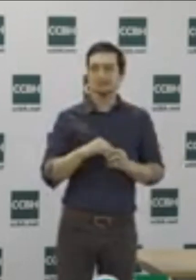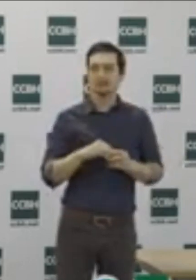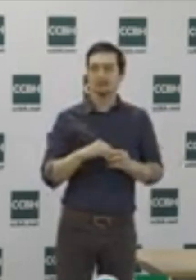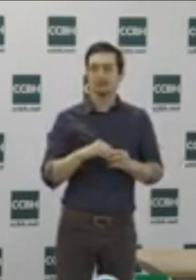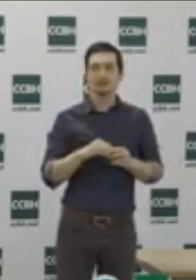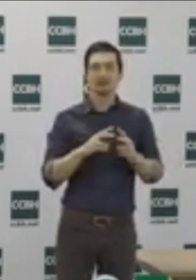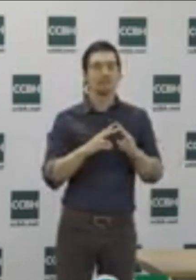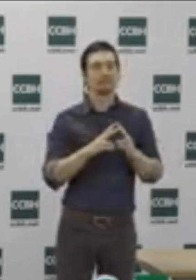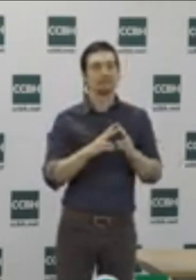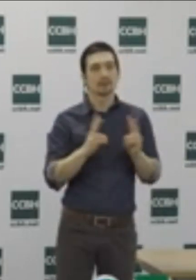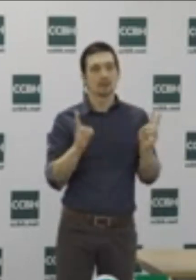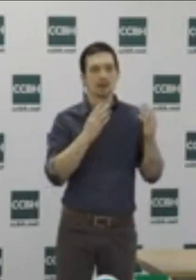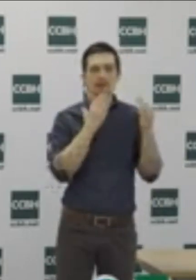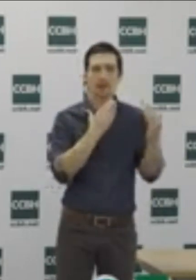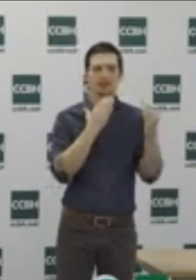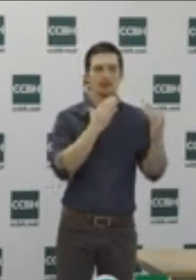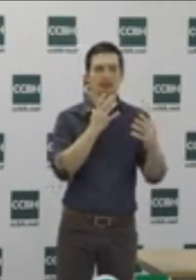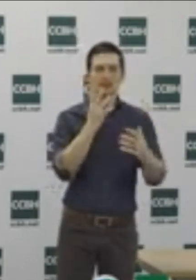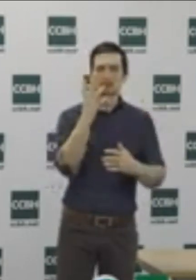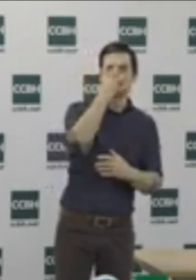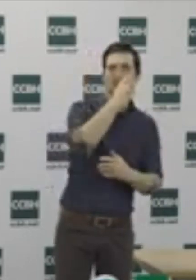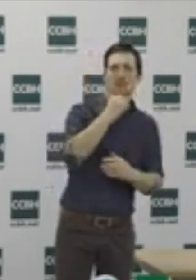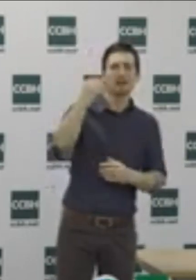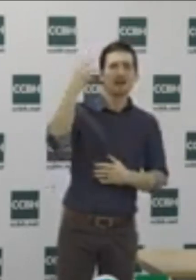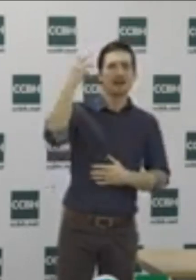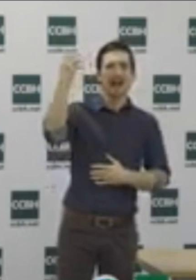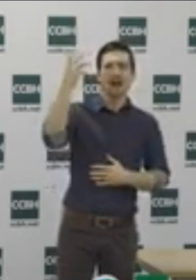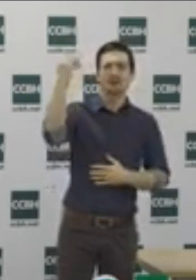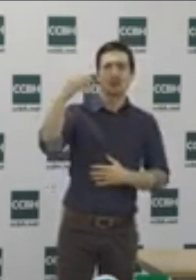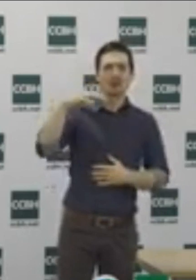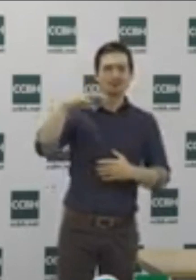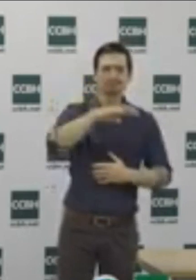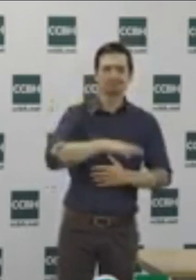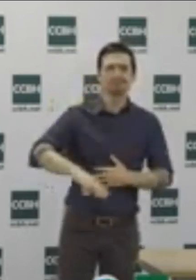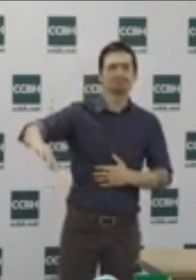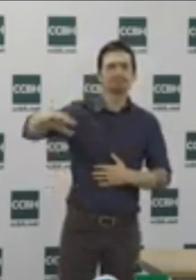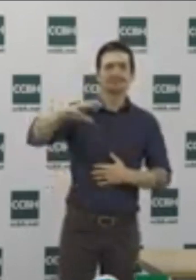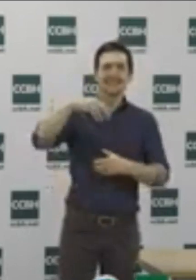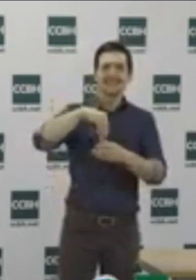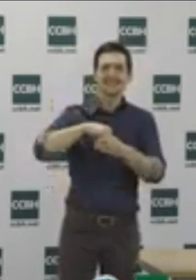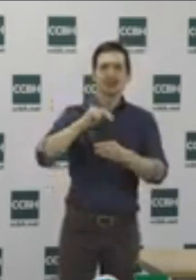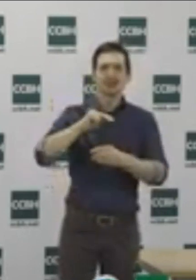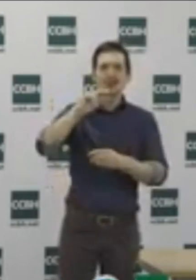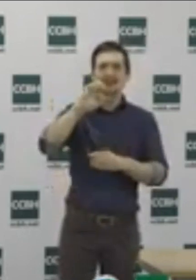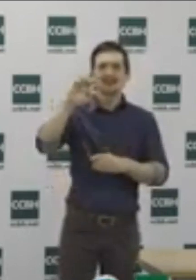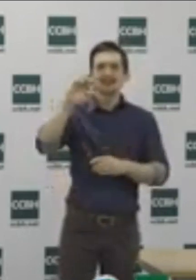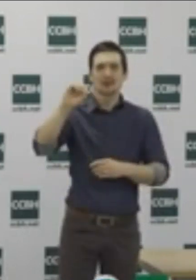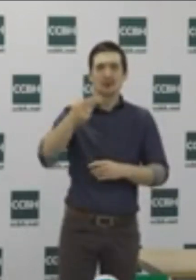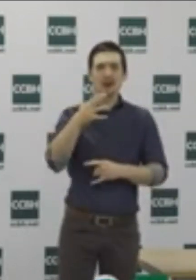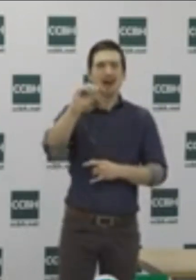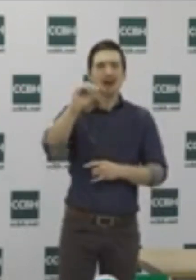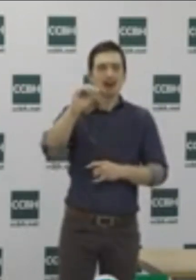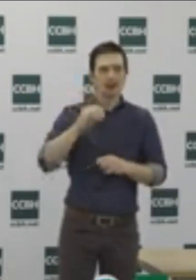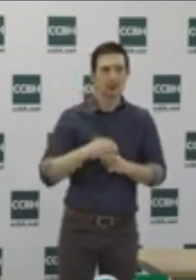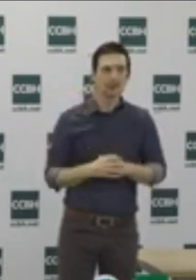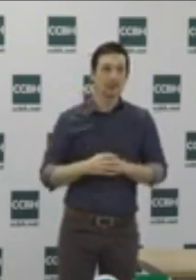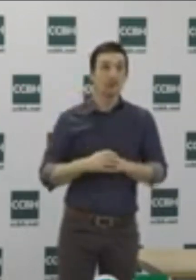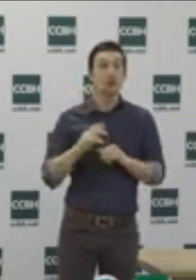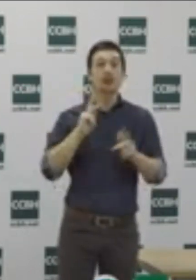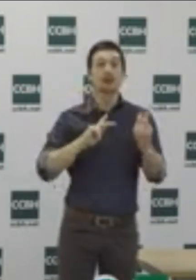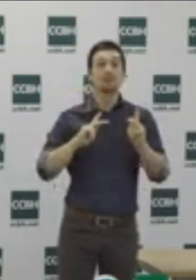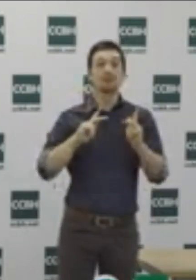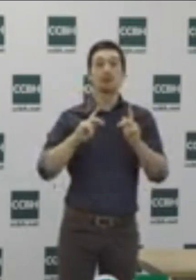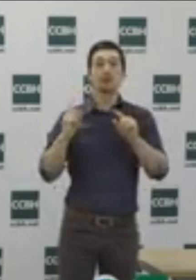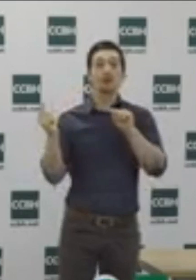the beautiful outdoor space that we have in Northeast Ohio. When people come here, not during the pandemic, but